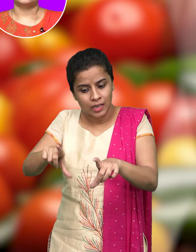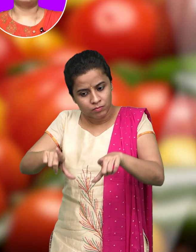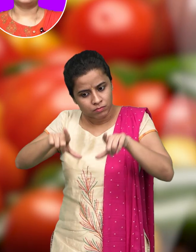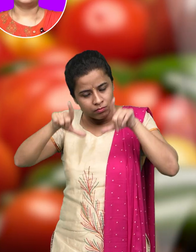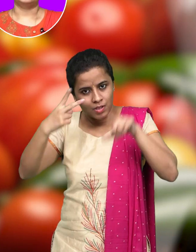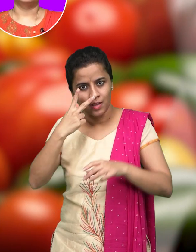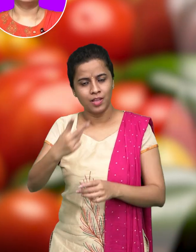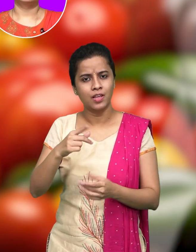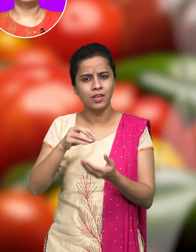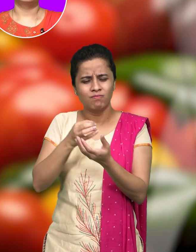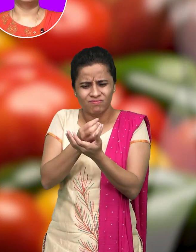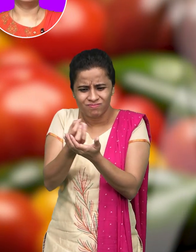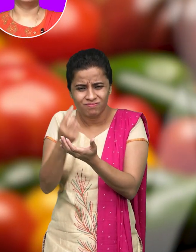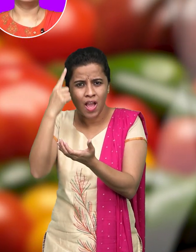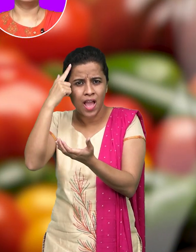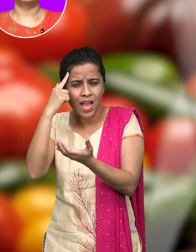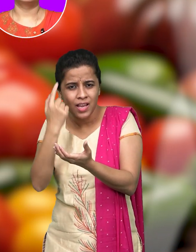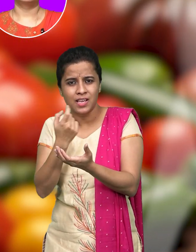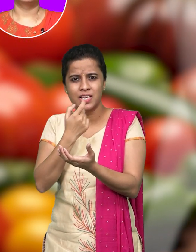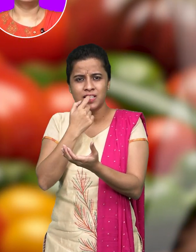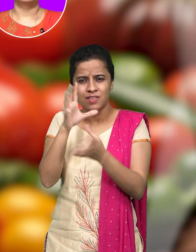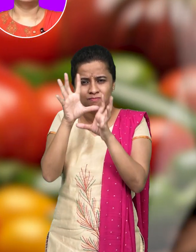These are fungi.